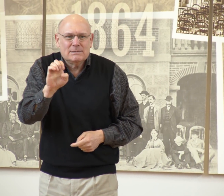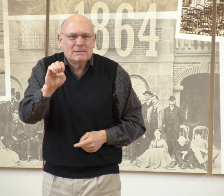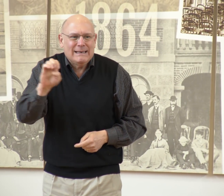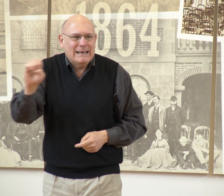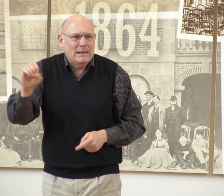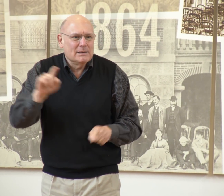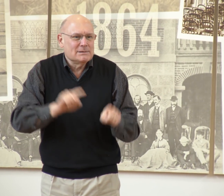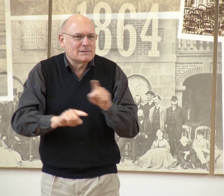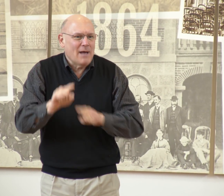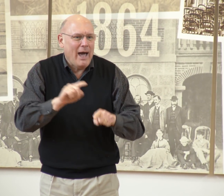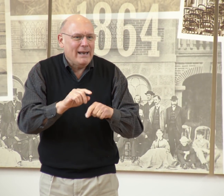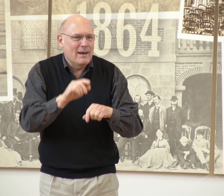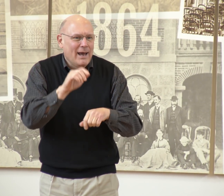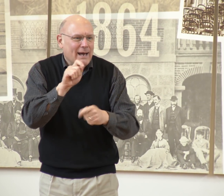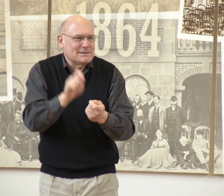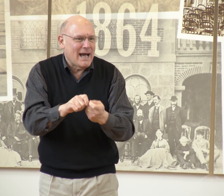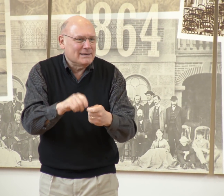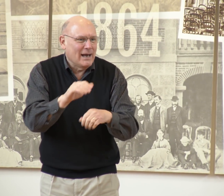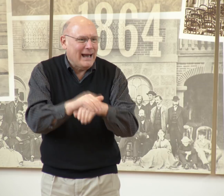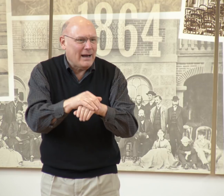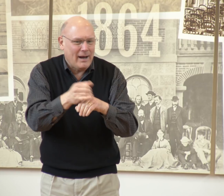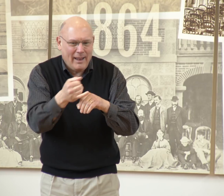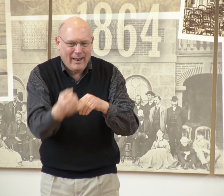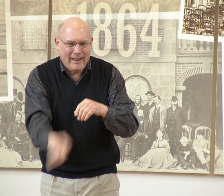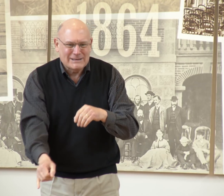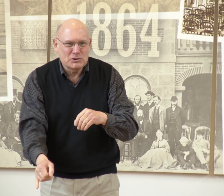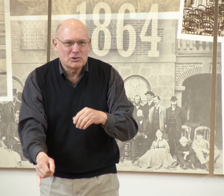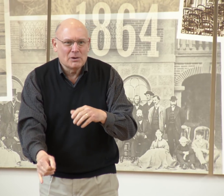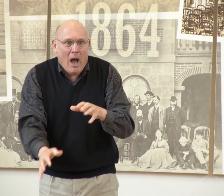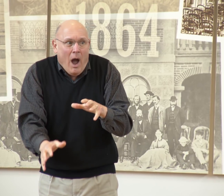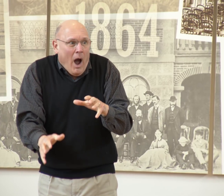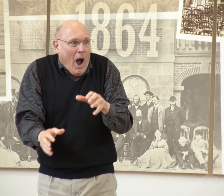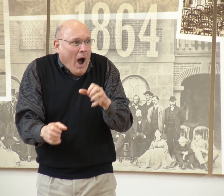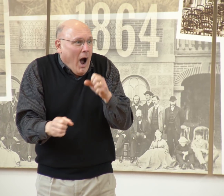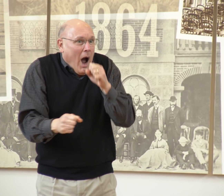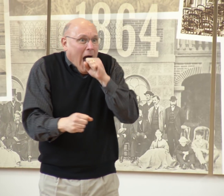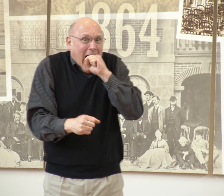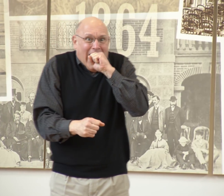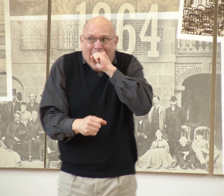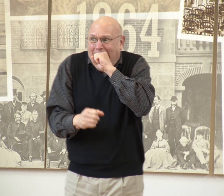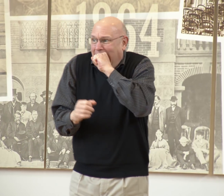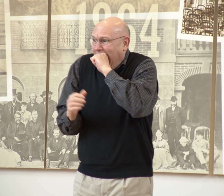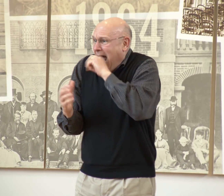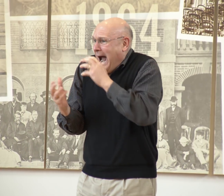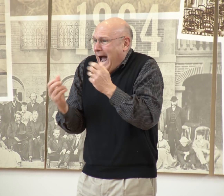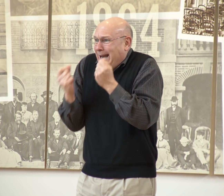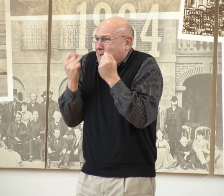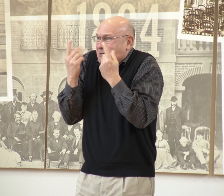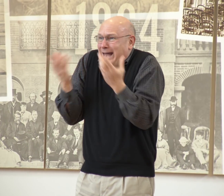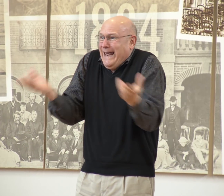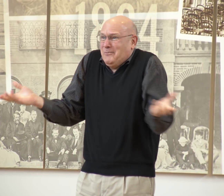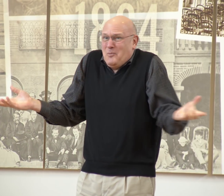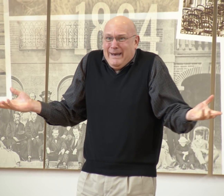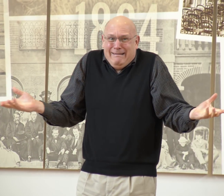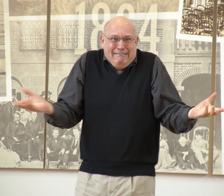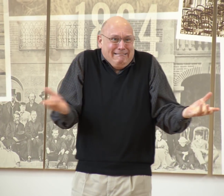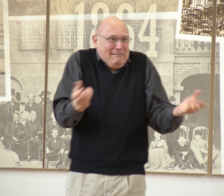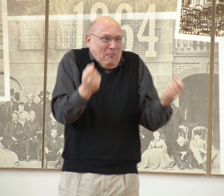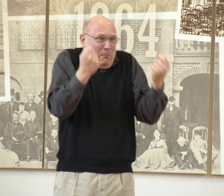had learned signing exact English. That was my first sign class. So I was like, I have no